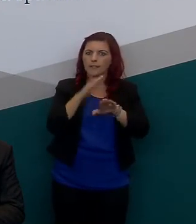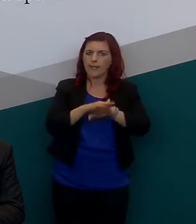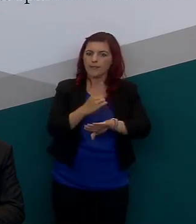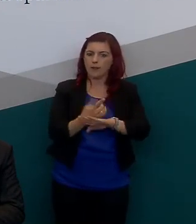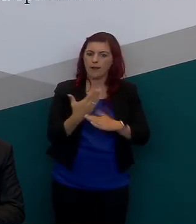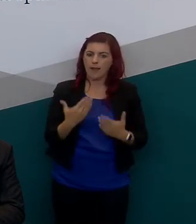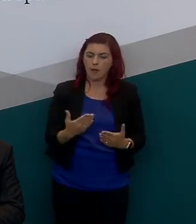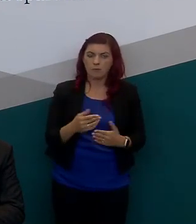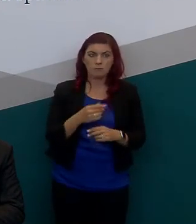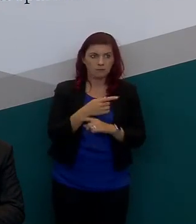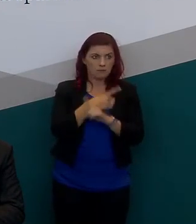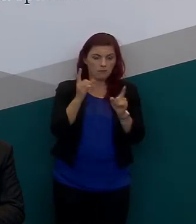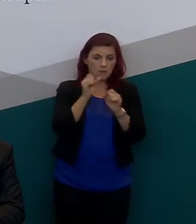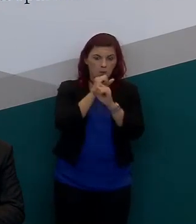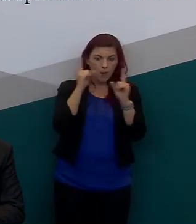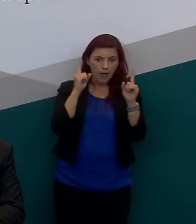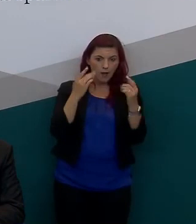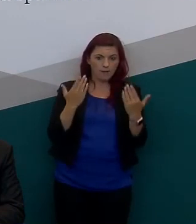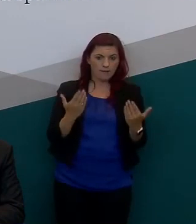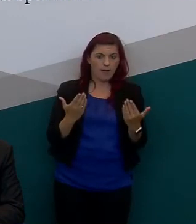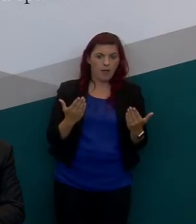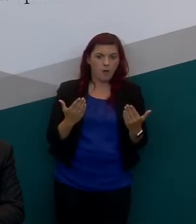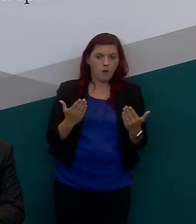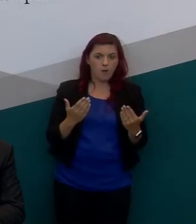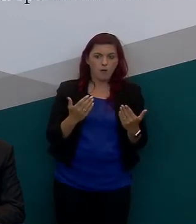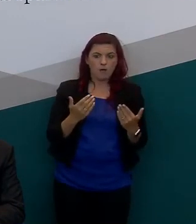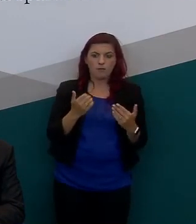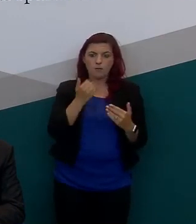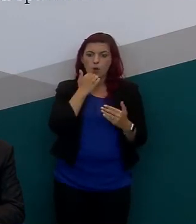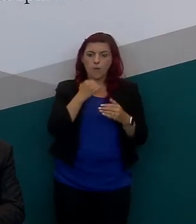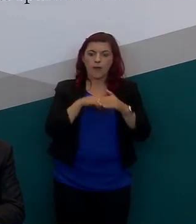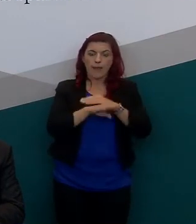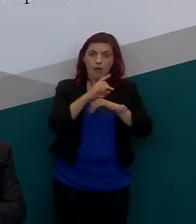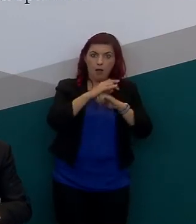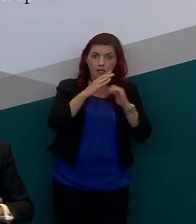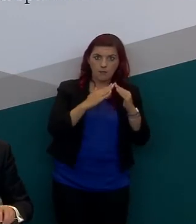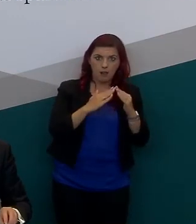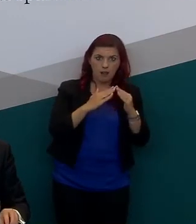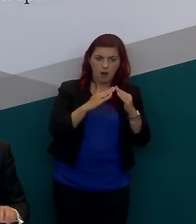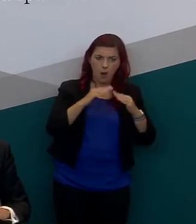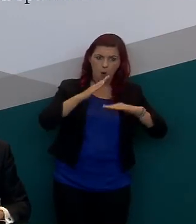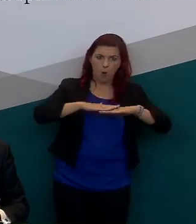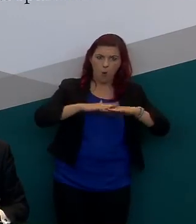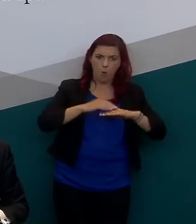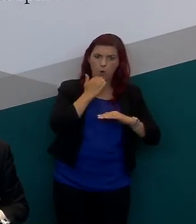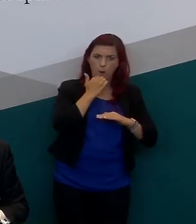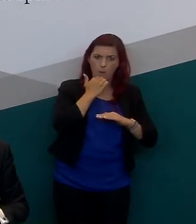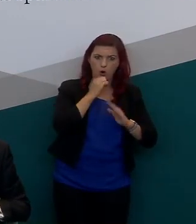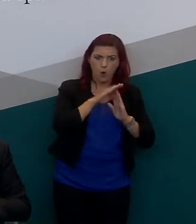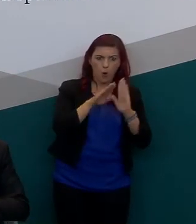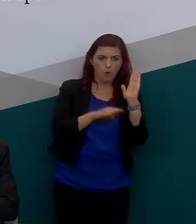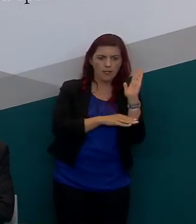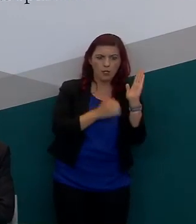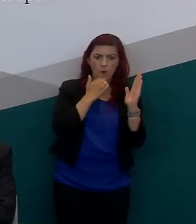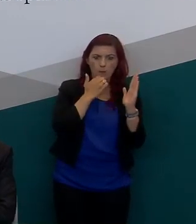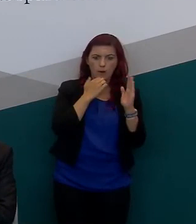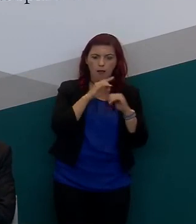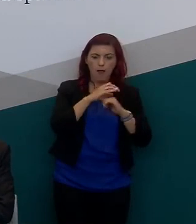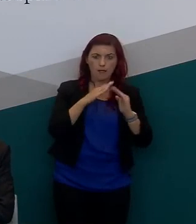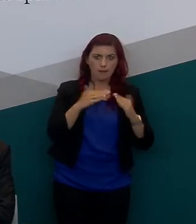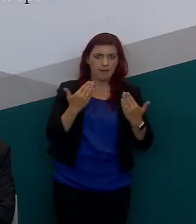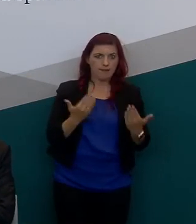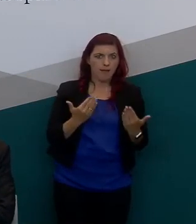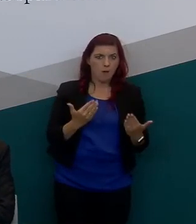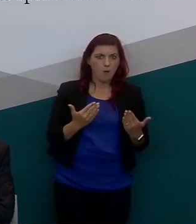You're all aware that not only are the numbers in the hospital low, but the numbers of admissions to hospital have now been in